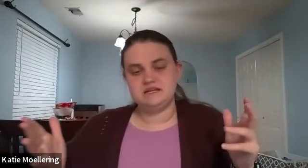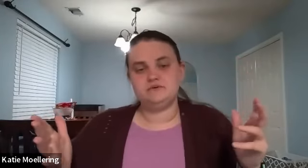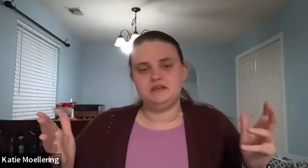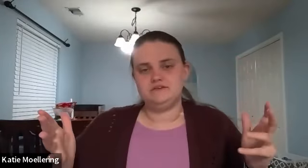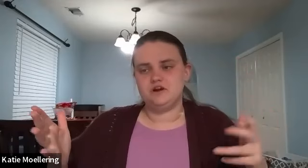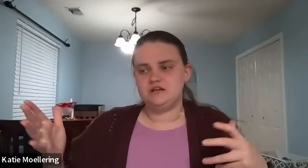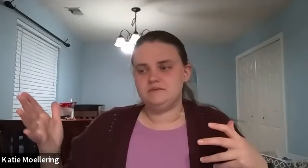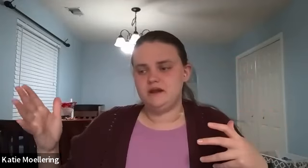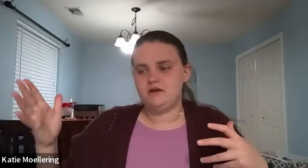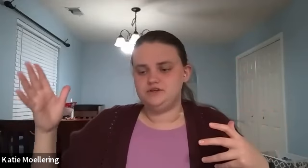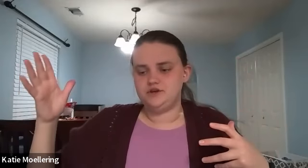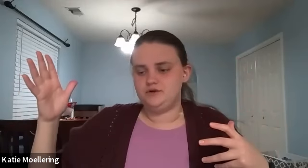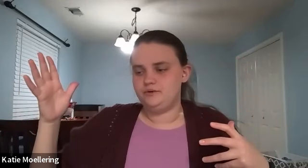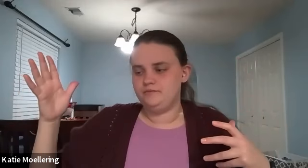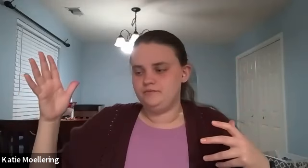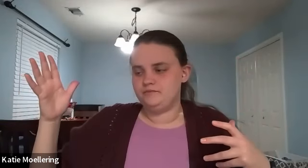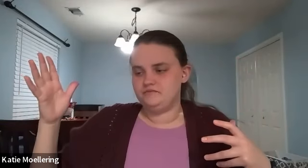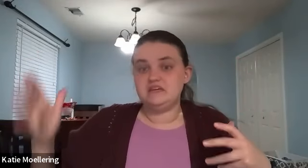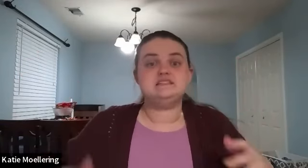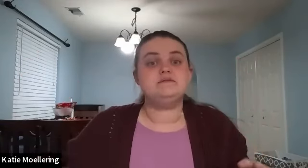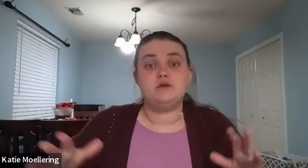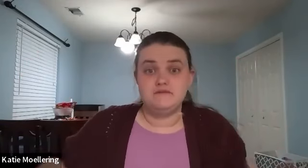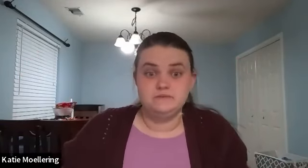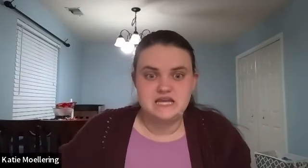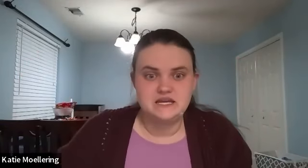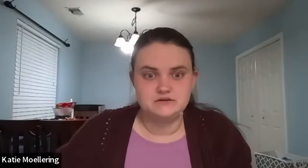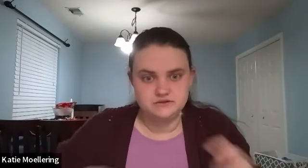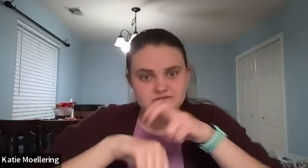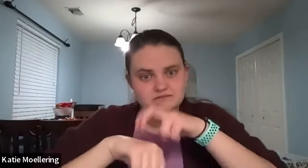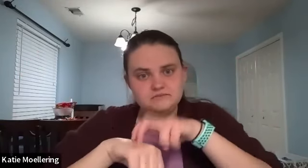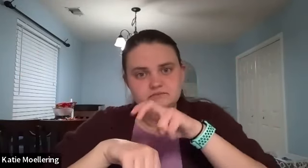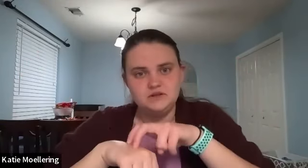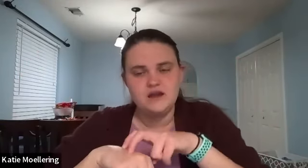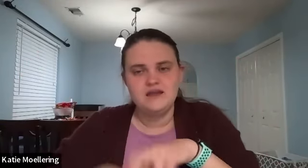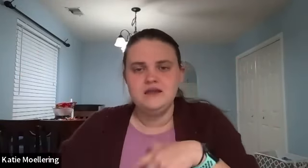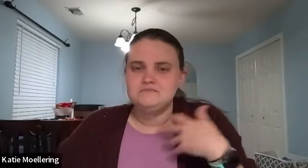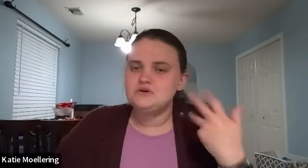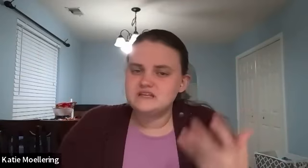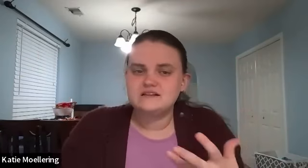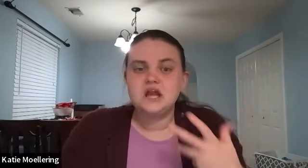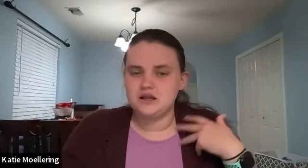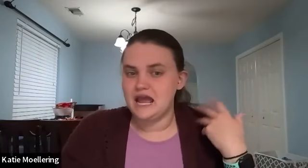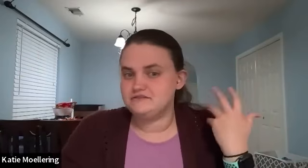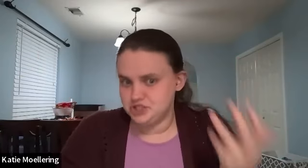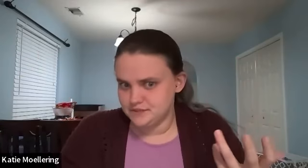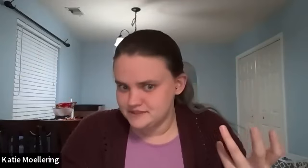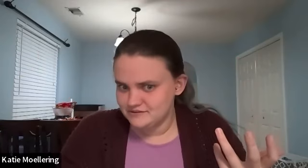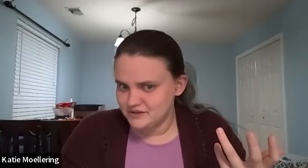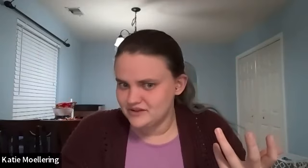example, like if you're talking about, Thanksgiving, you're having potatoes. You're not most likely not going to have chips with it. You're